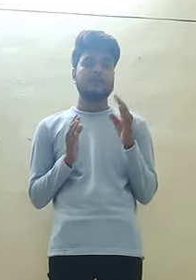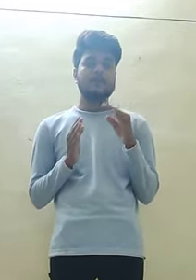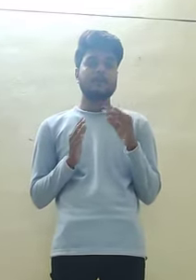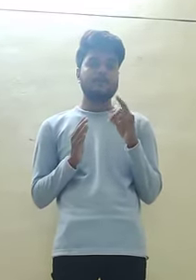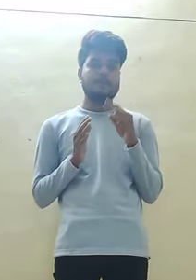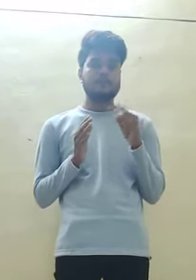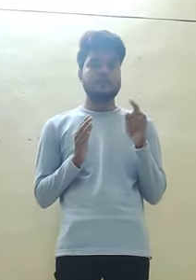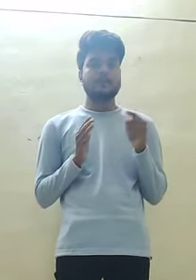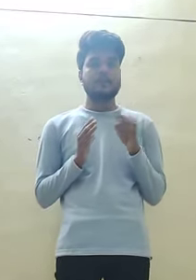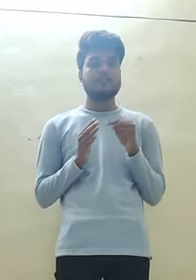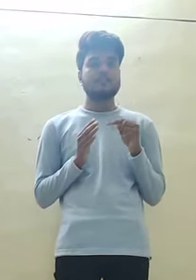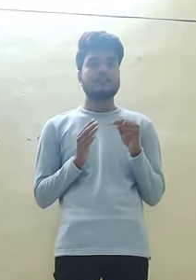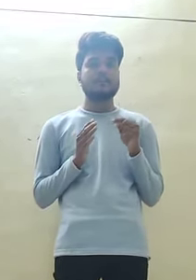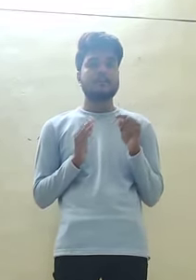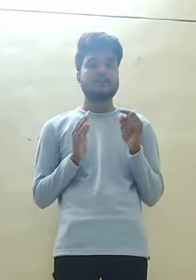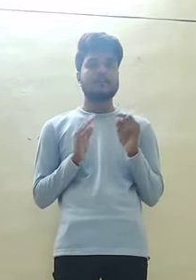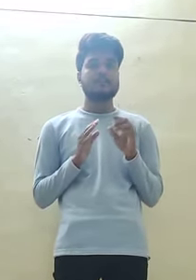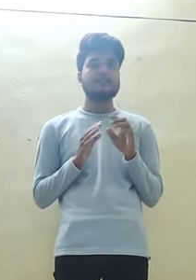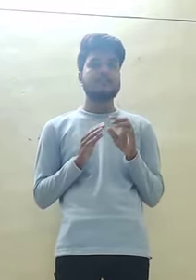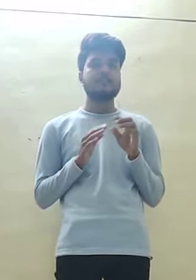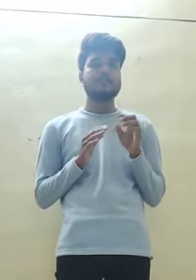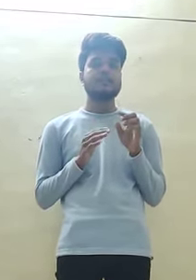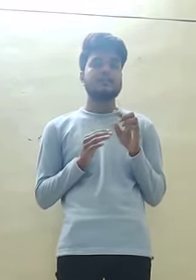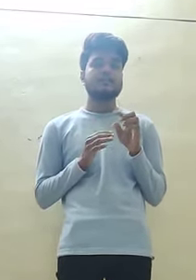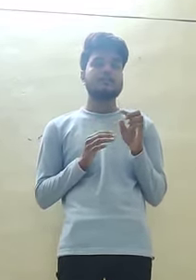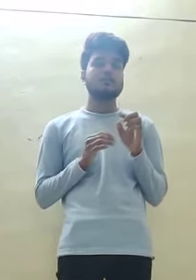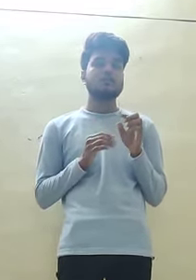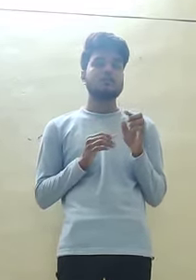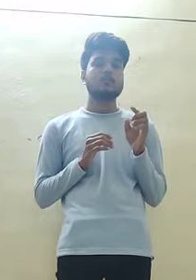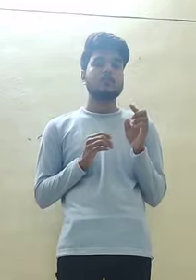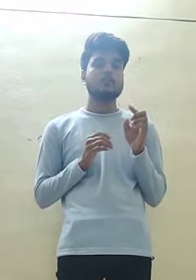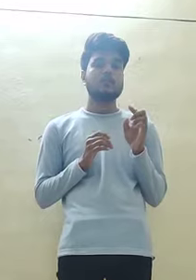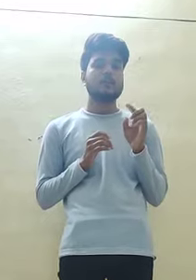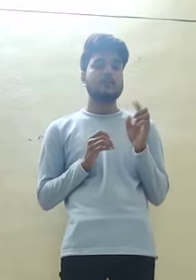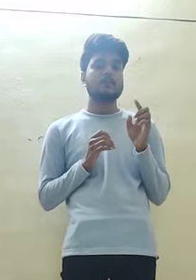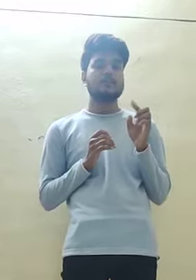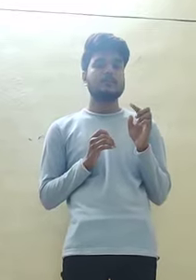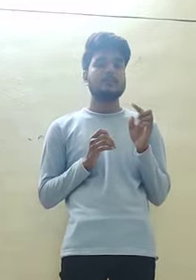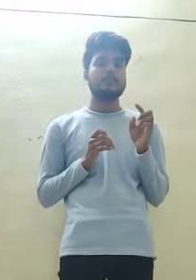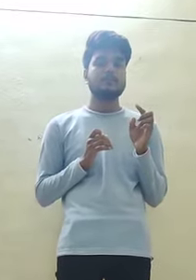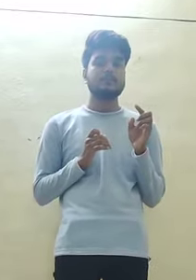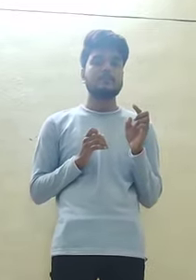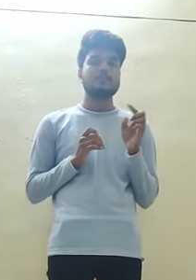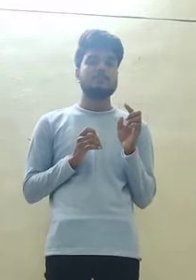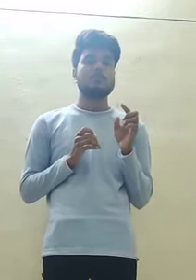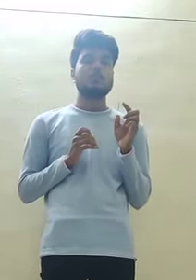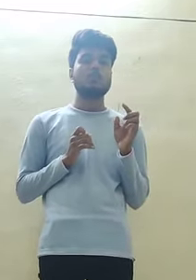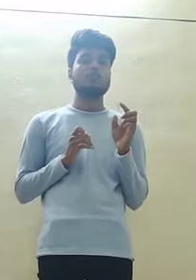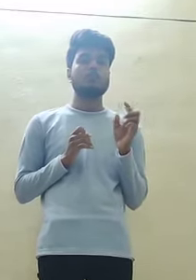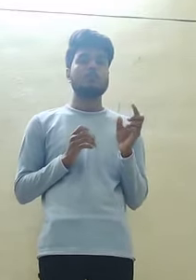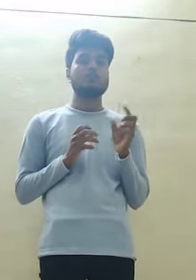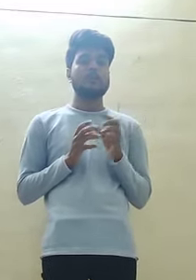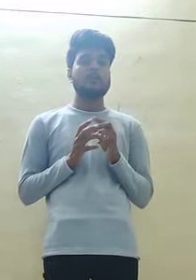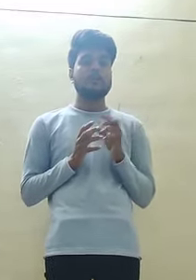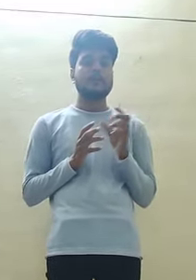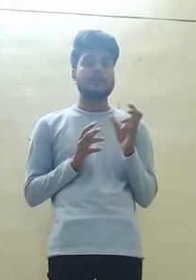in parenthesis bracket, it is empty, then token arrow, and curly braces. So body of no